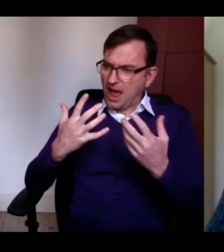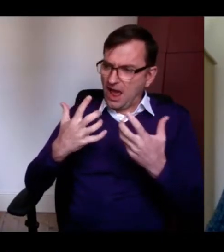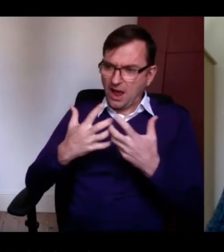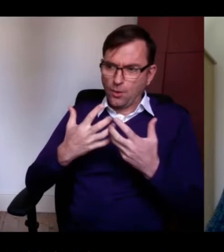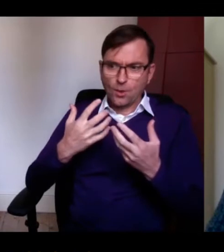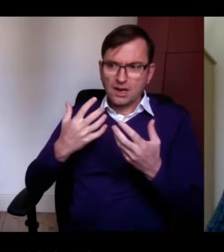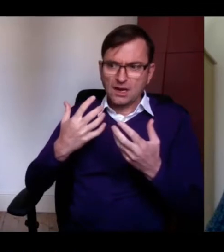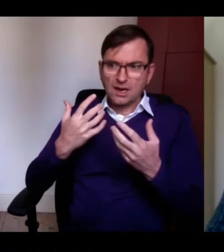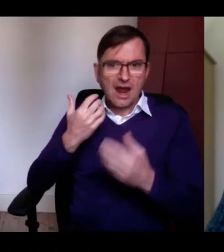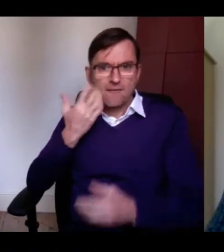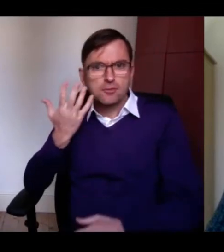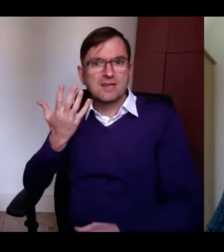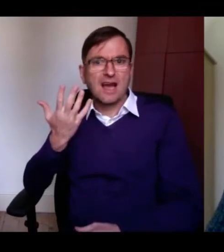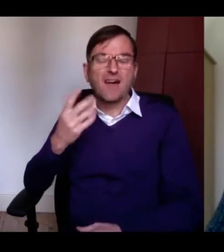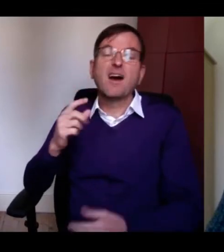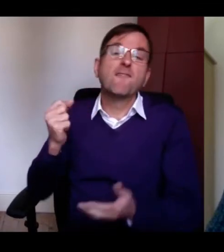I think what's...